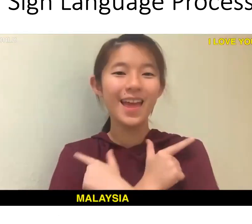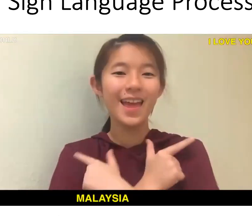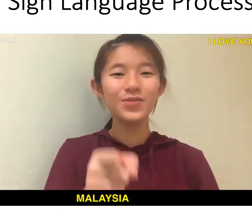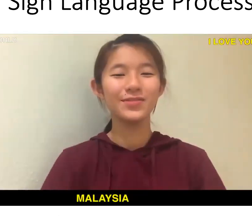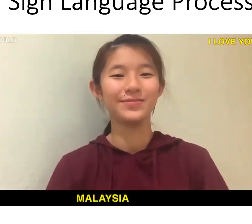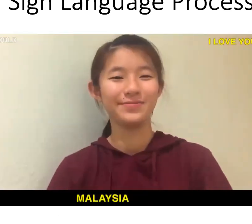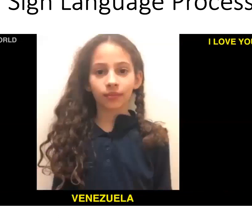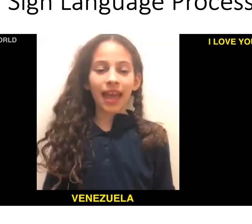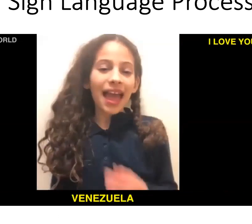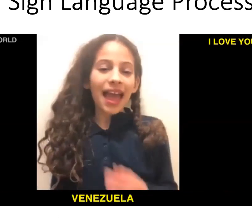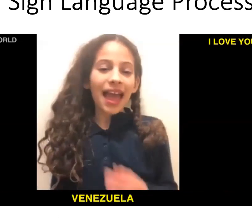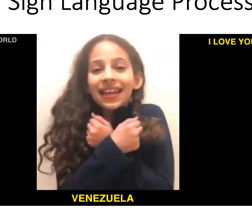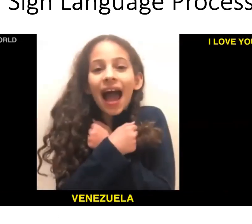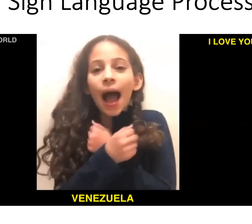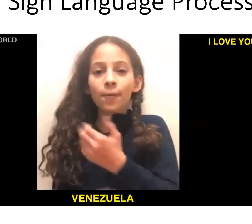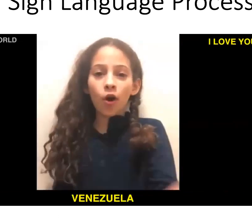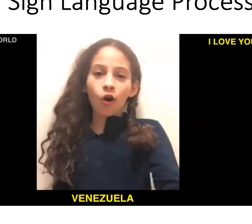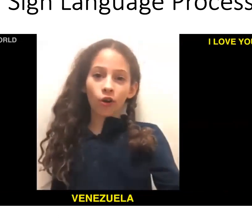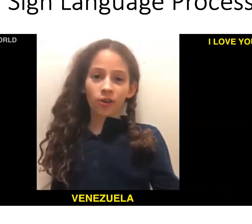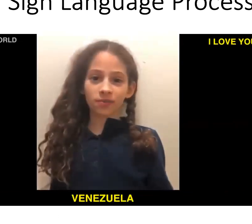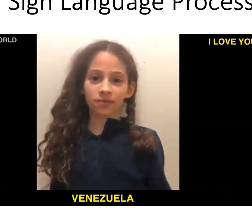different languages.